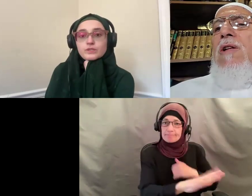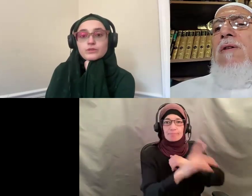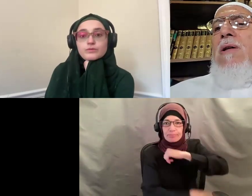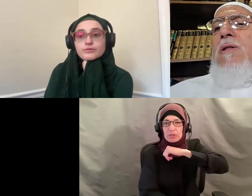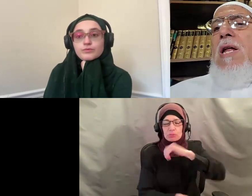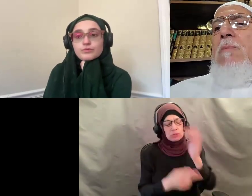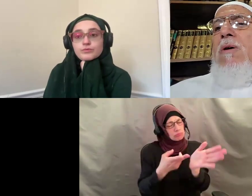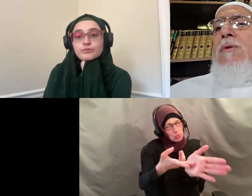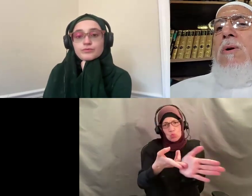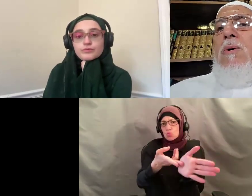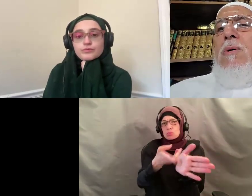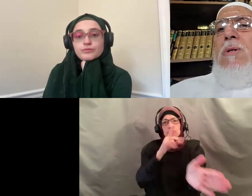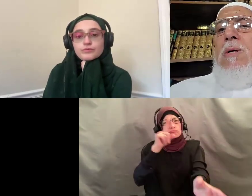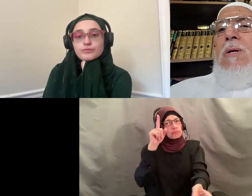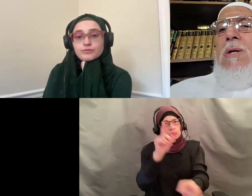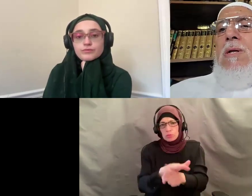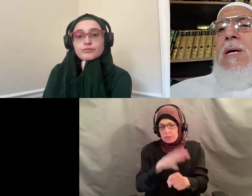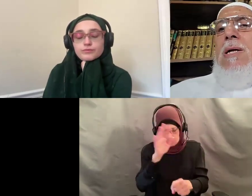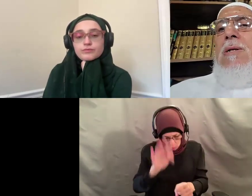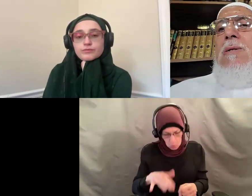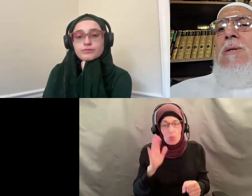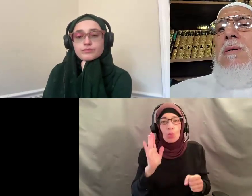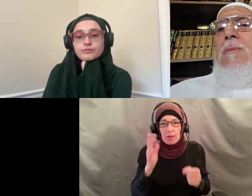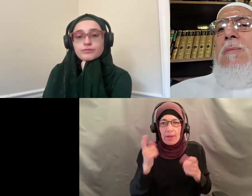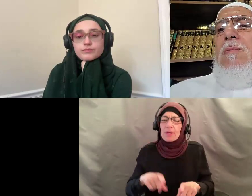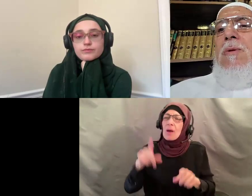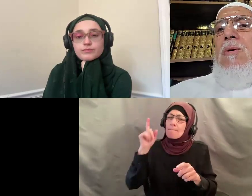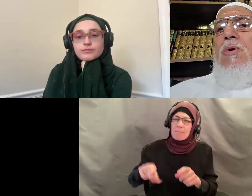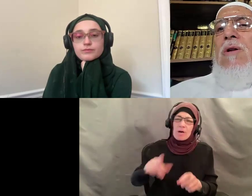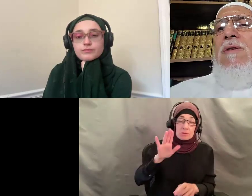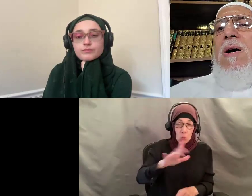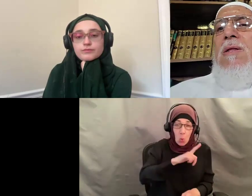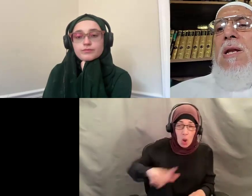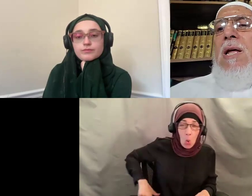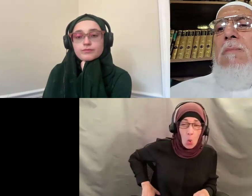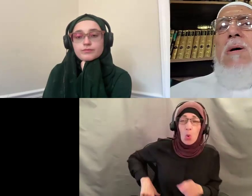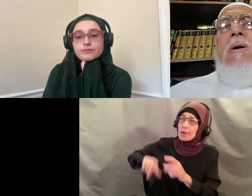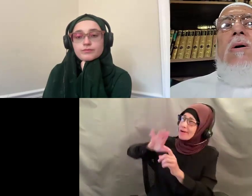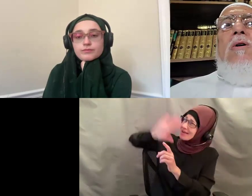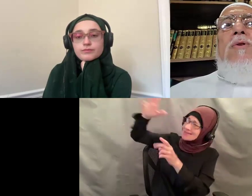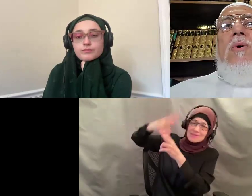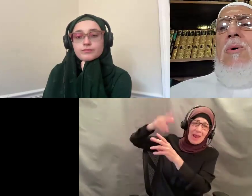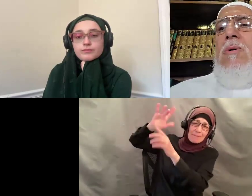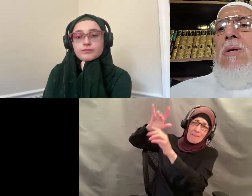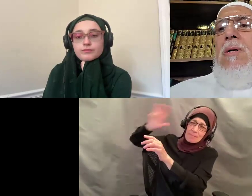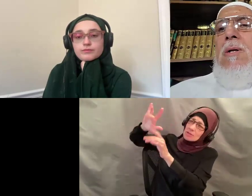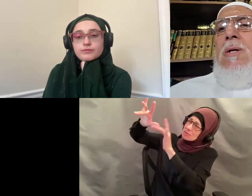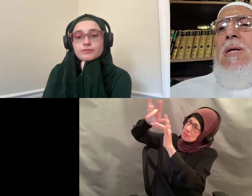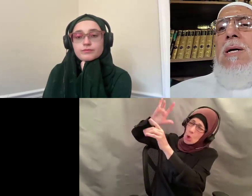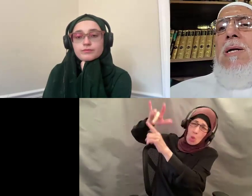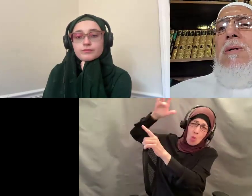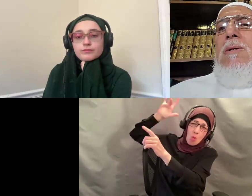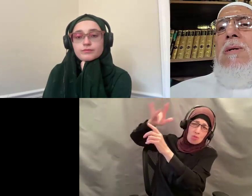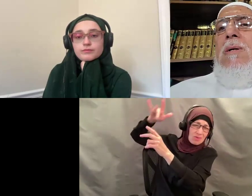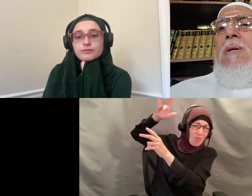So glorify the name of your Lord, the greatest. Glorify the name of your Lord,